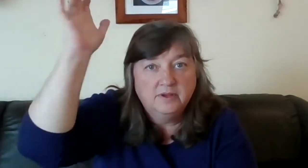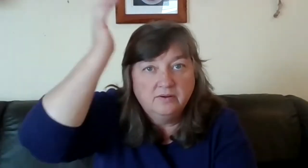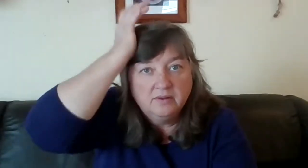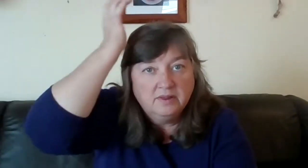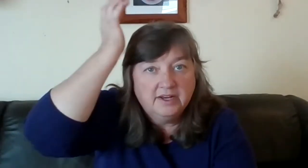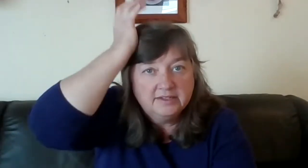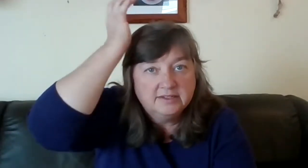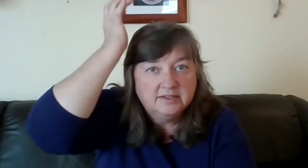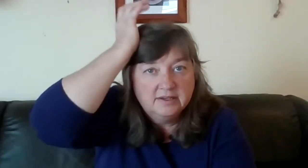So lettuce.